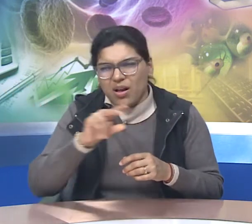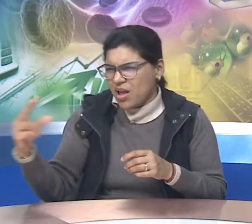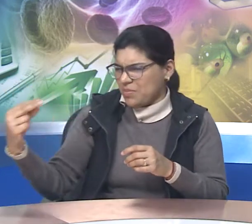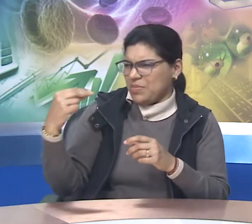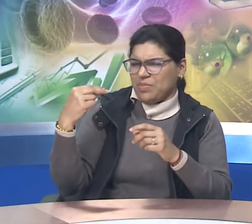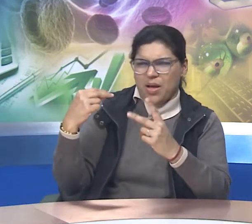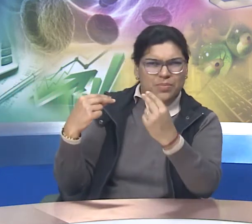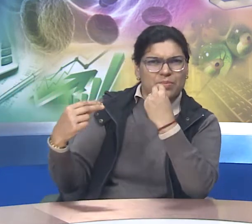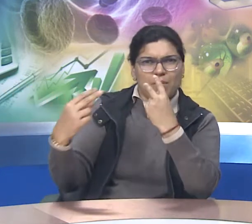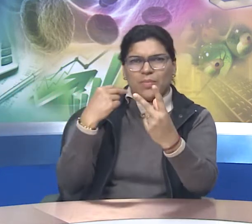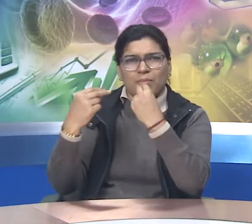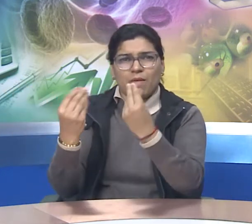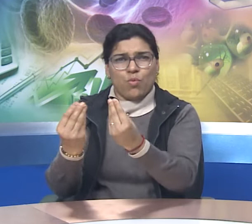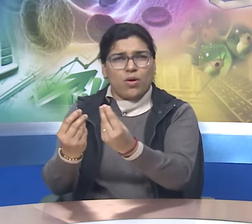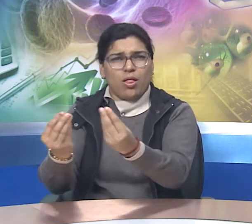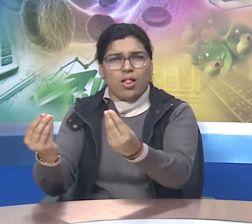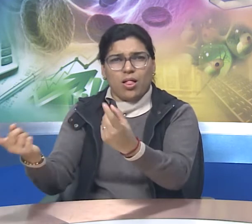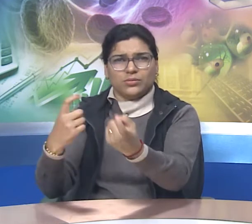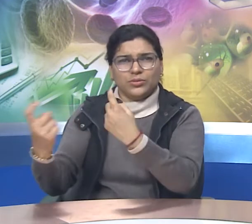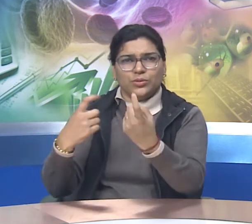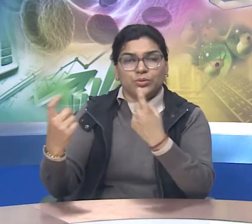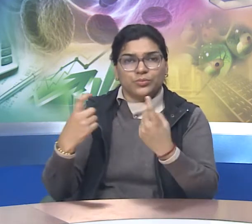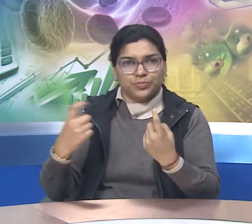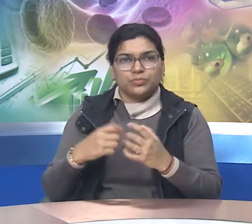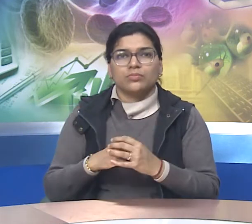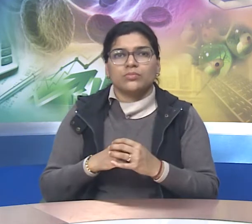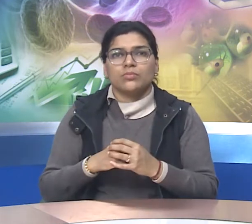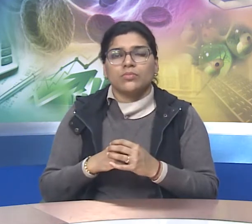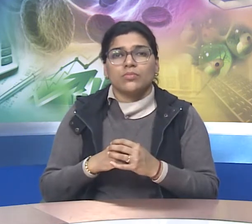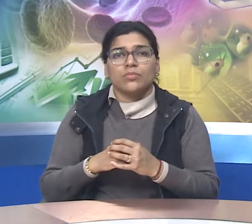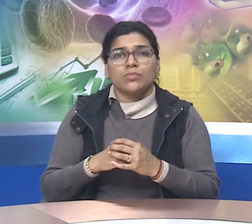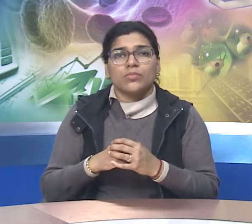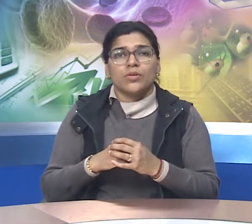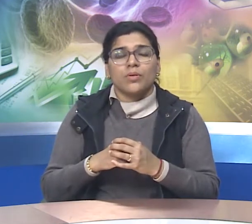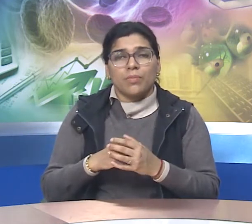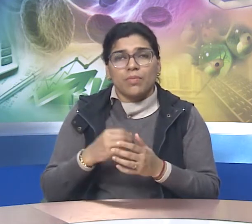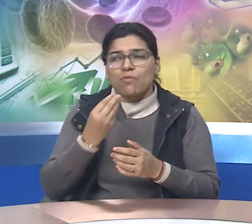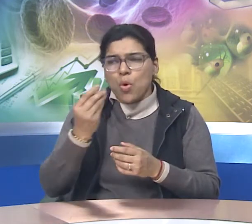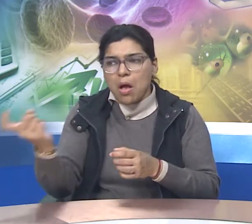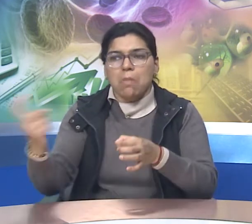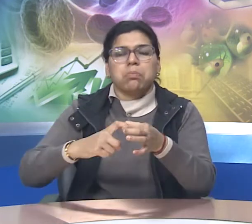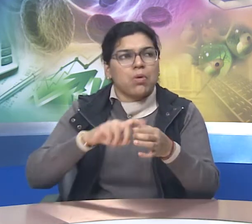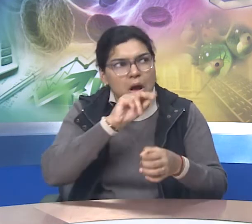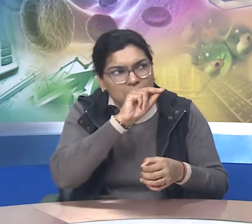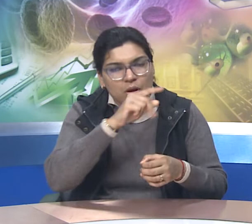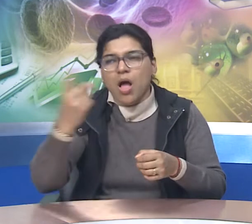This was taken up by an older man, and in few minutes,